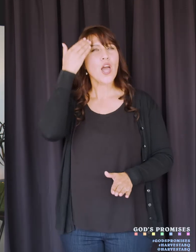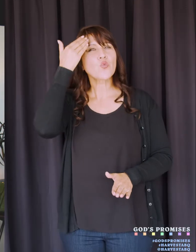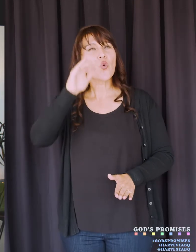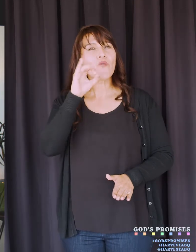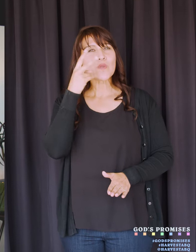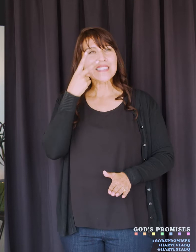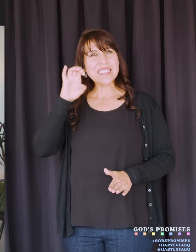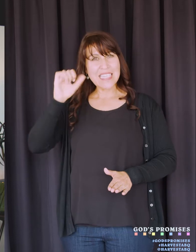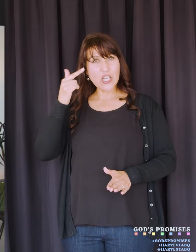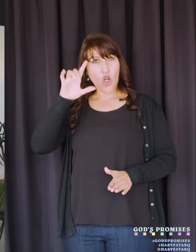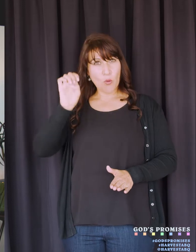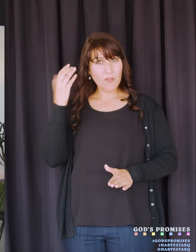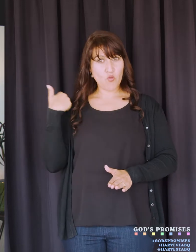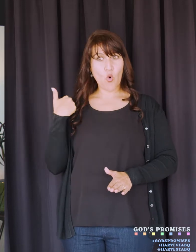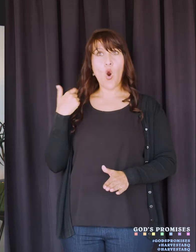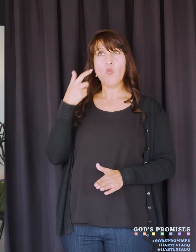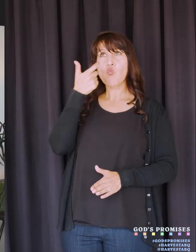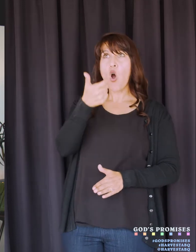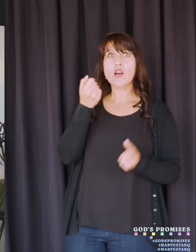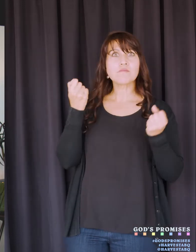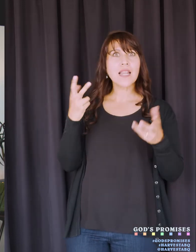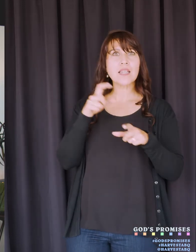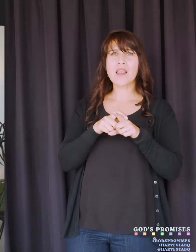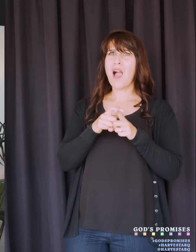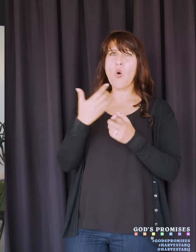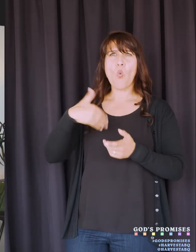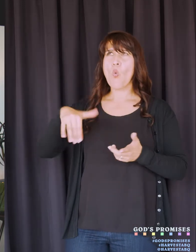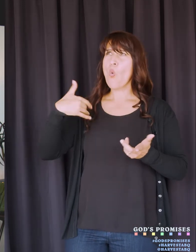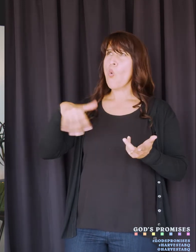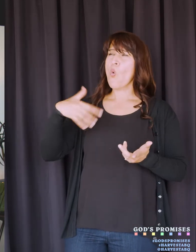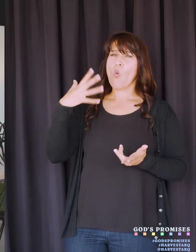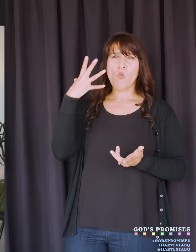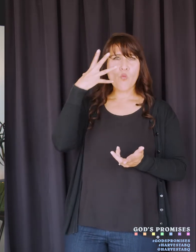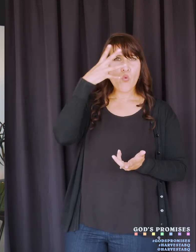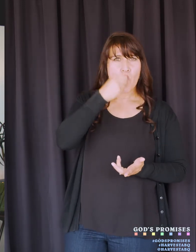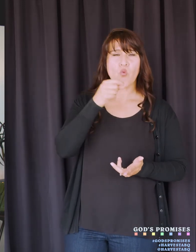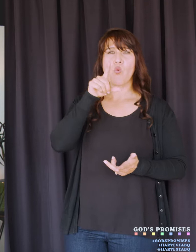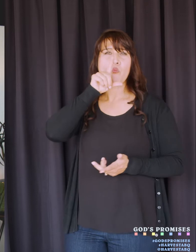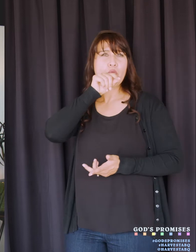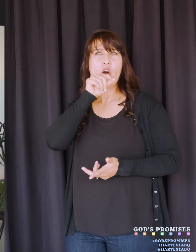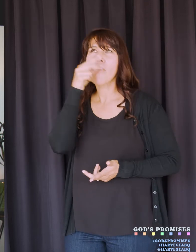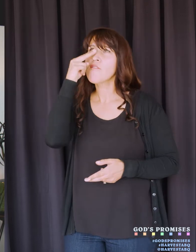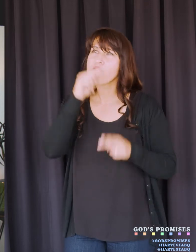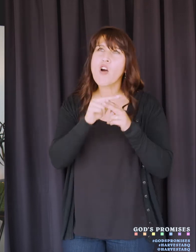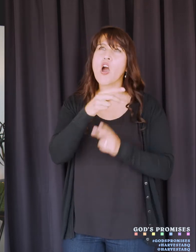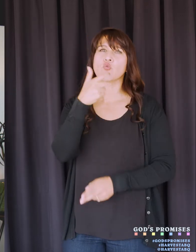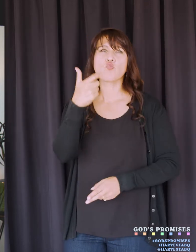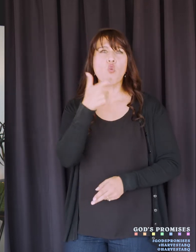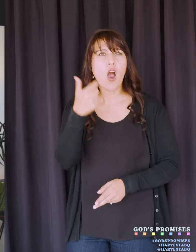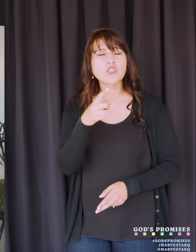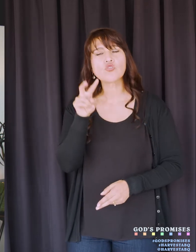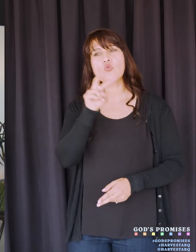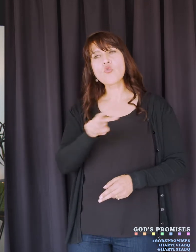had the chance several times, and they are majestic birds. They are beautiful and fun to watch. So I'll go